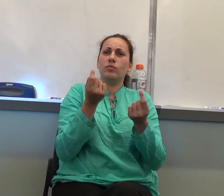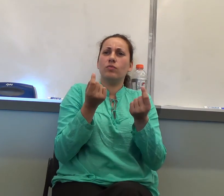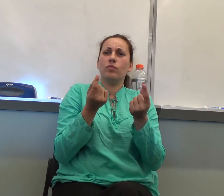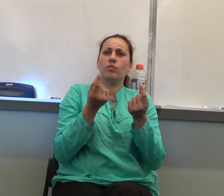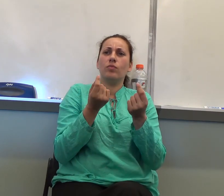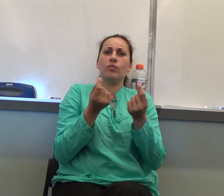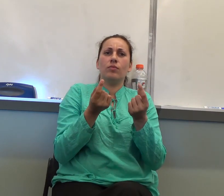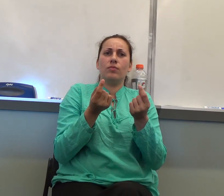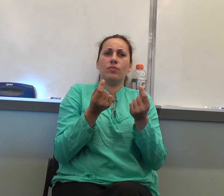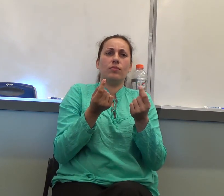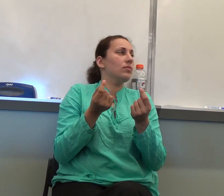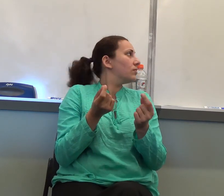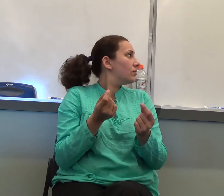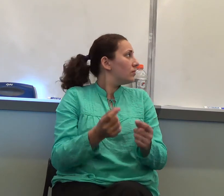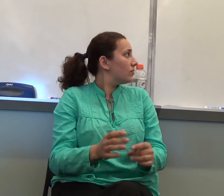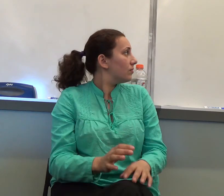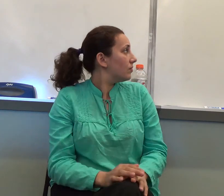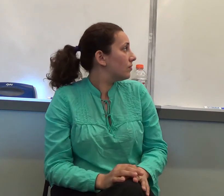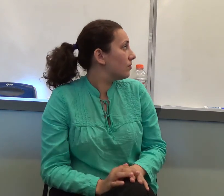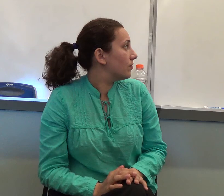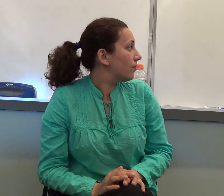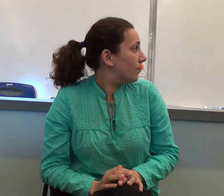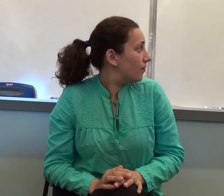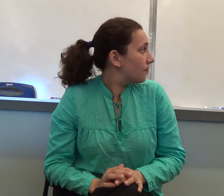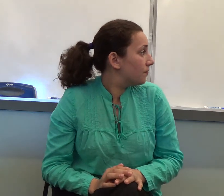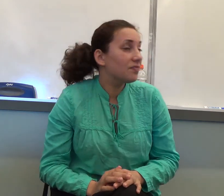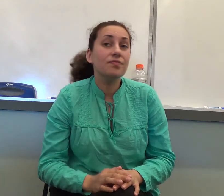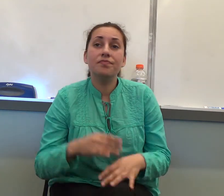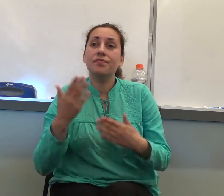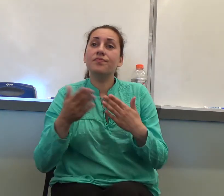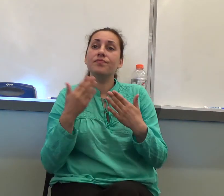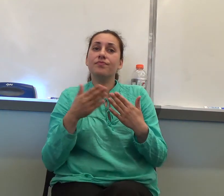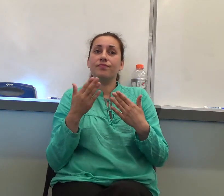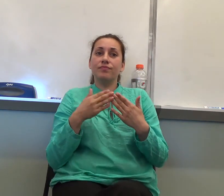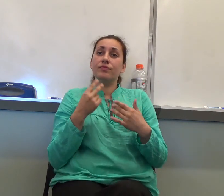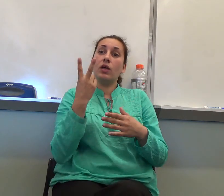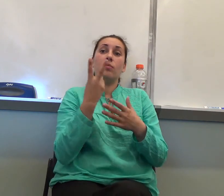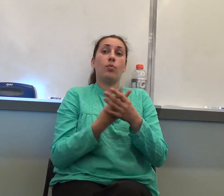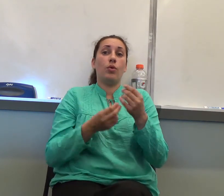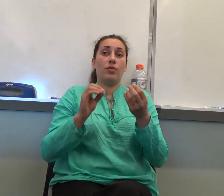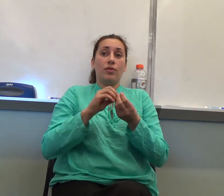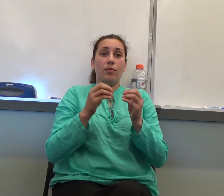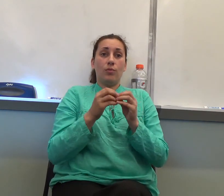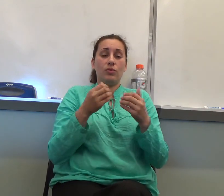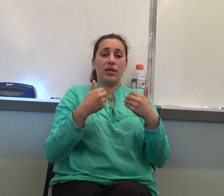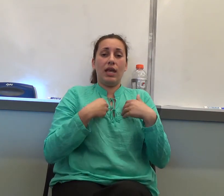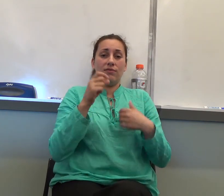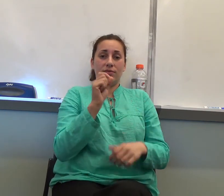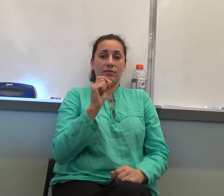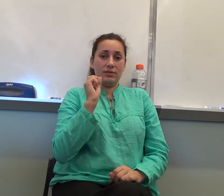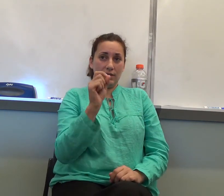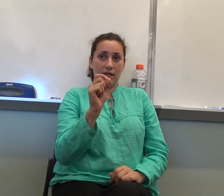Actually, that's fairly easy to handle. Here's an example of it. Suppose we had 0.56 divided